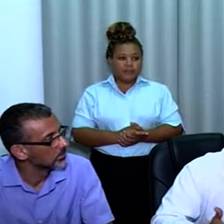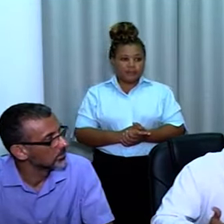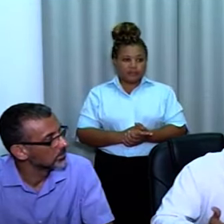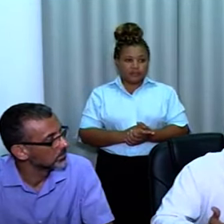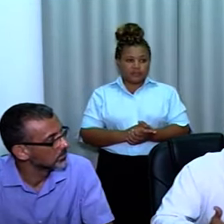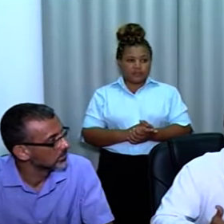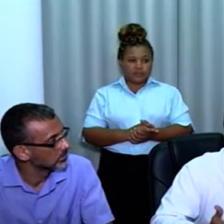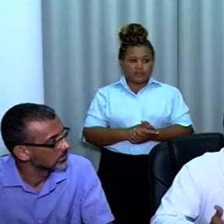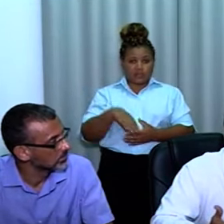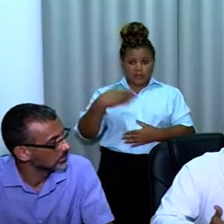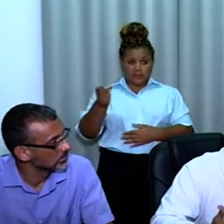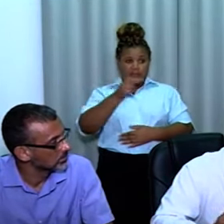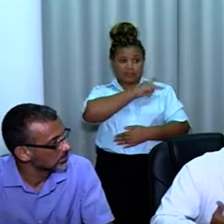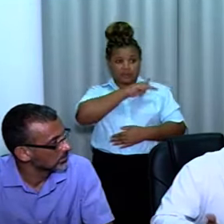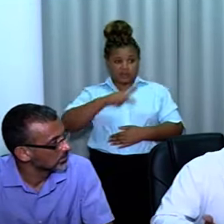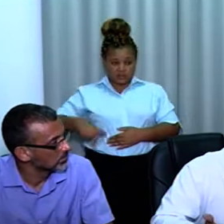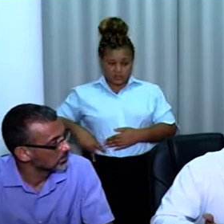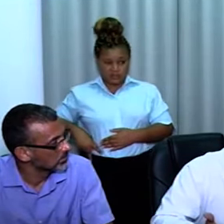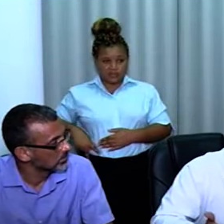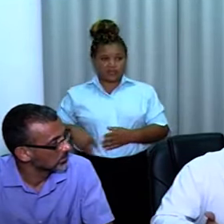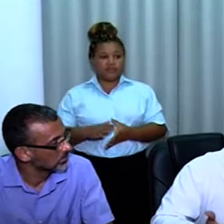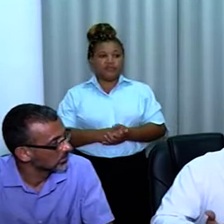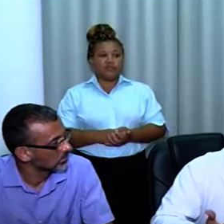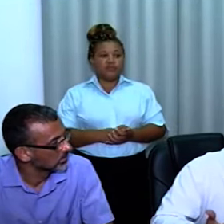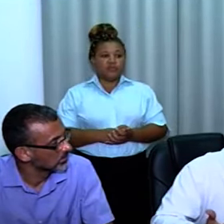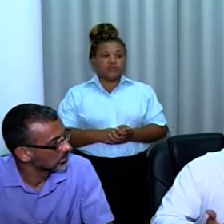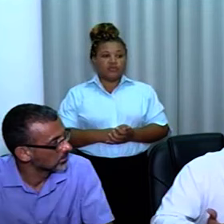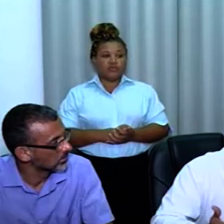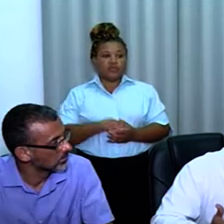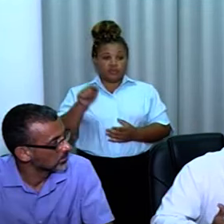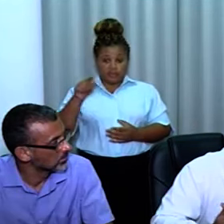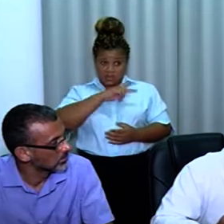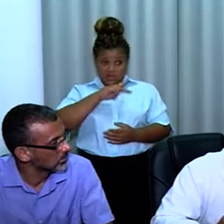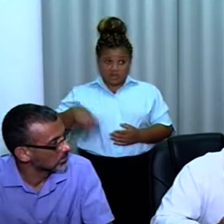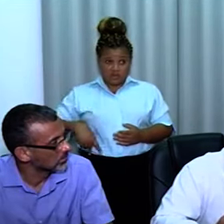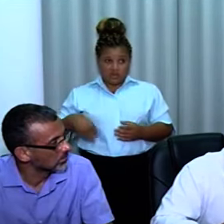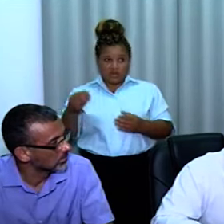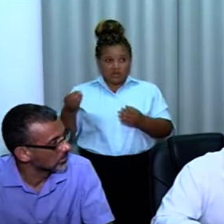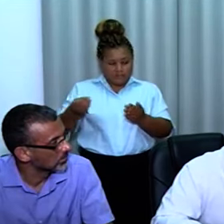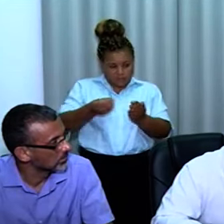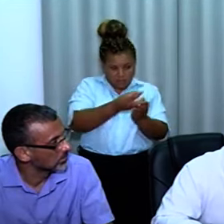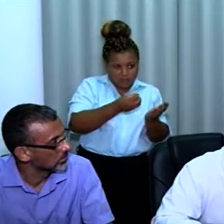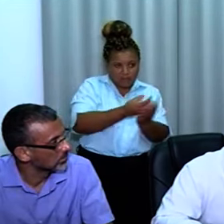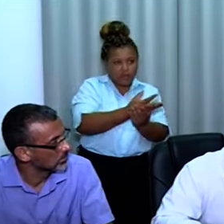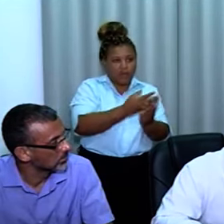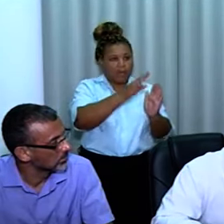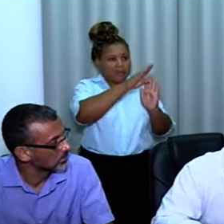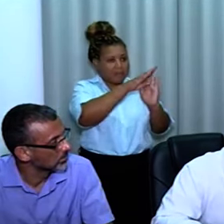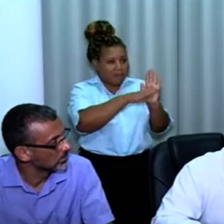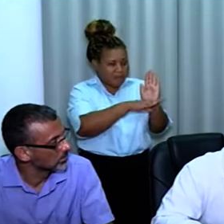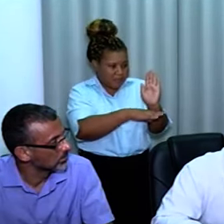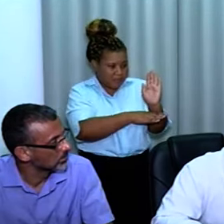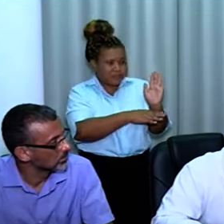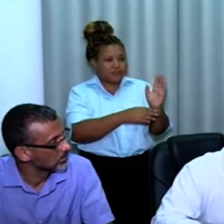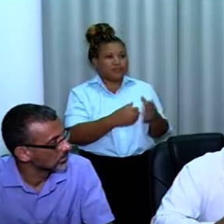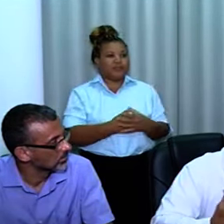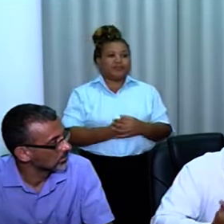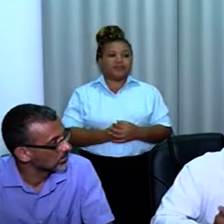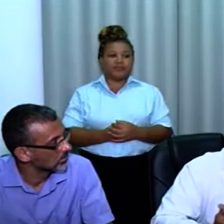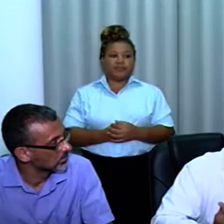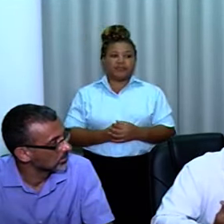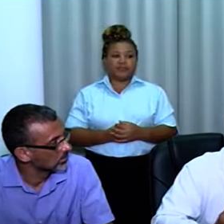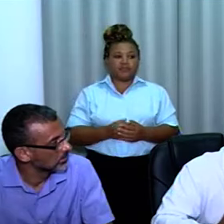Last night when we activated the Public Health Emergency Operation Center, the president visited the center to give